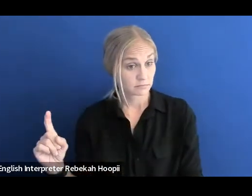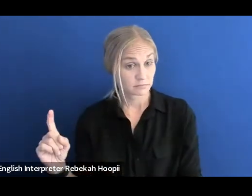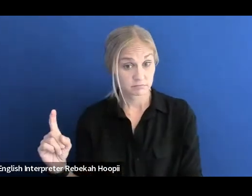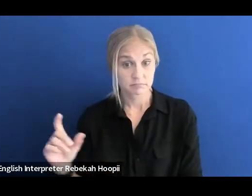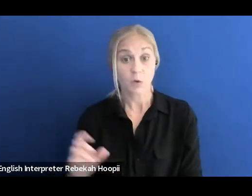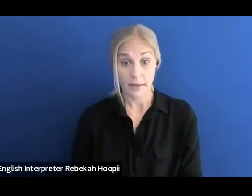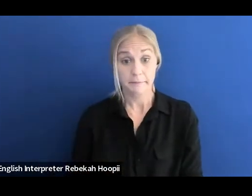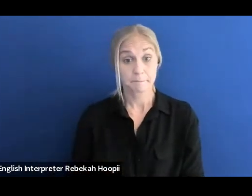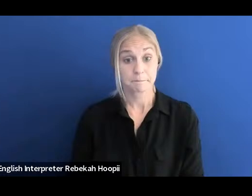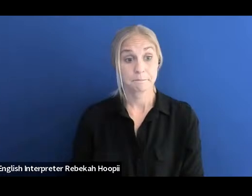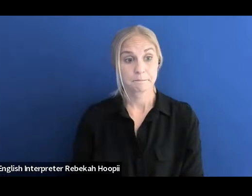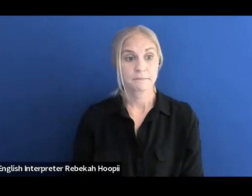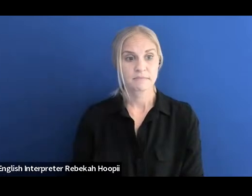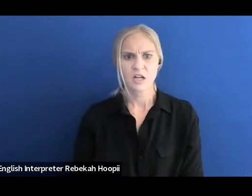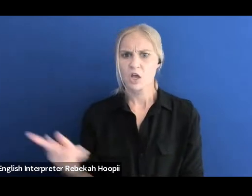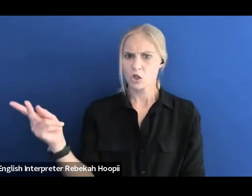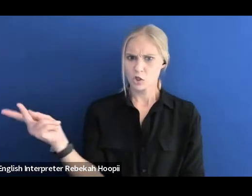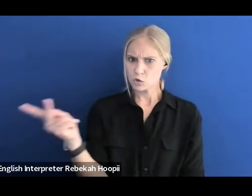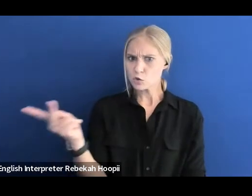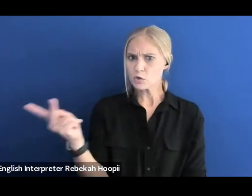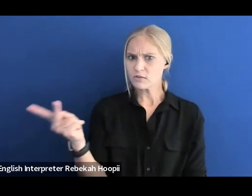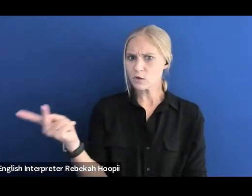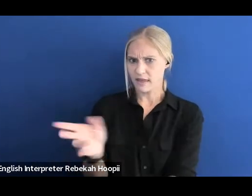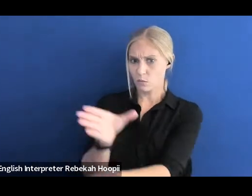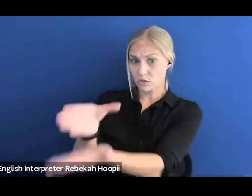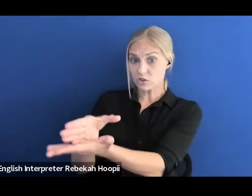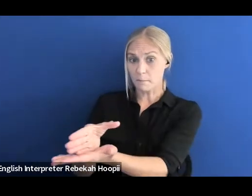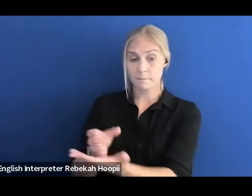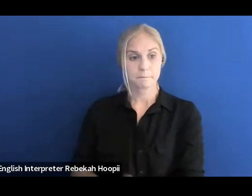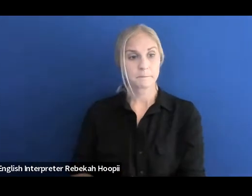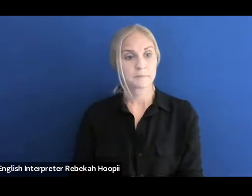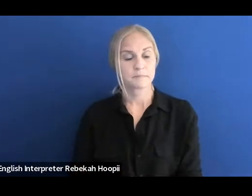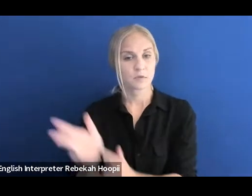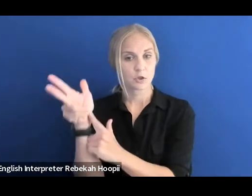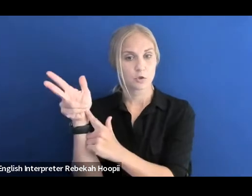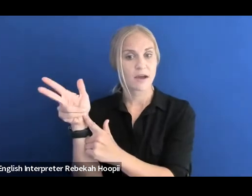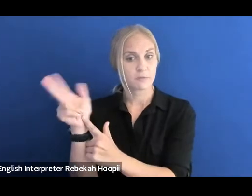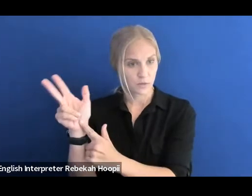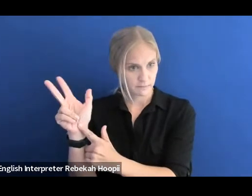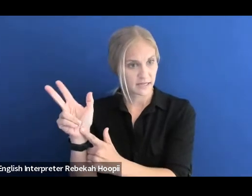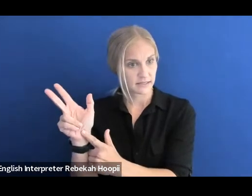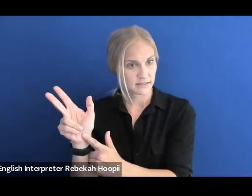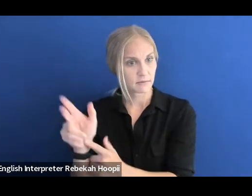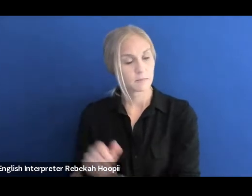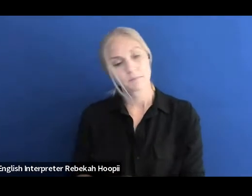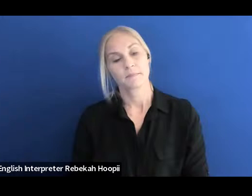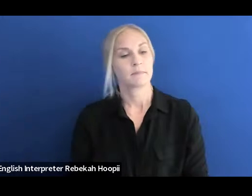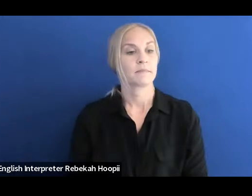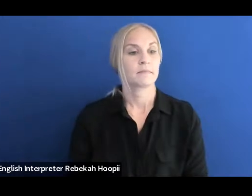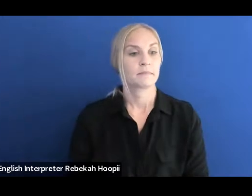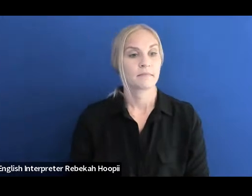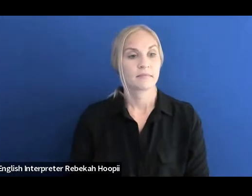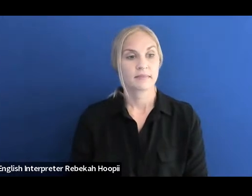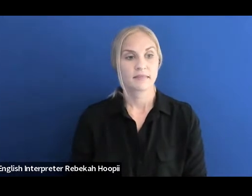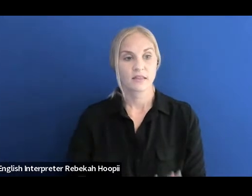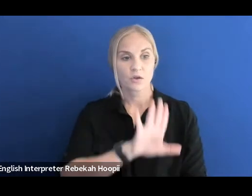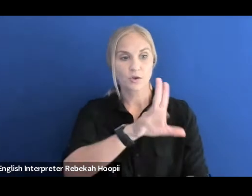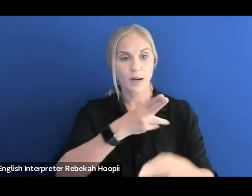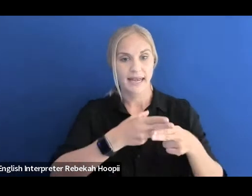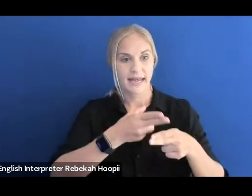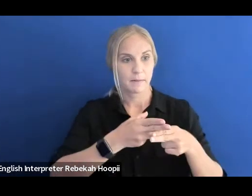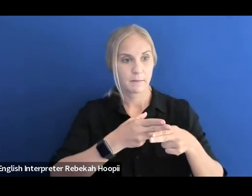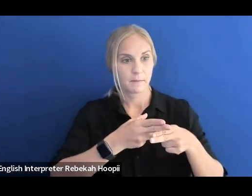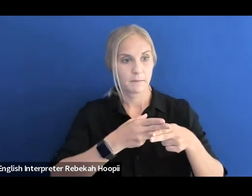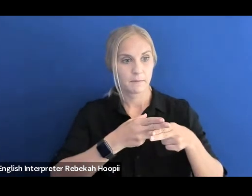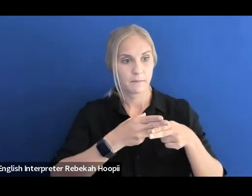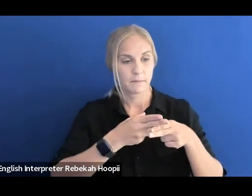Okay, we can do the two of you, and then I think we'll close there. Okay, you have 3 minutes, and then they can go again. Go ahead, state your name again, sir, please. You